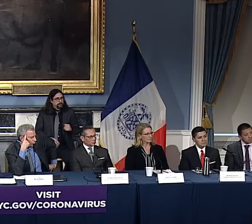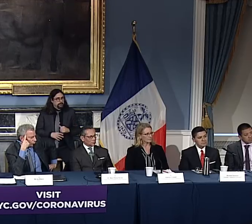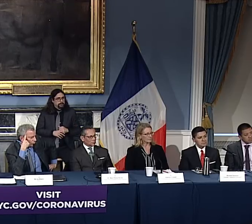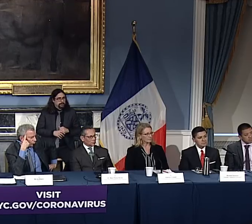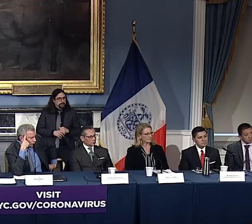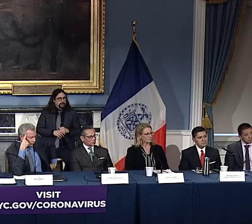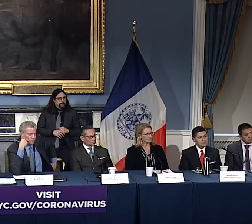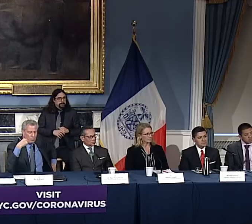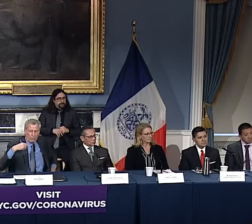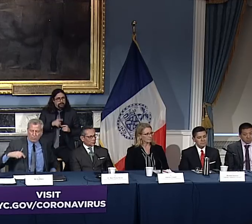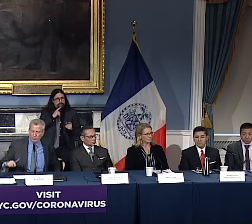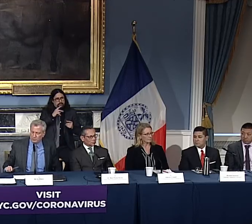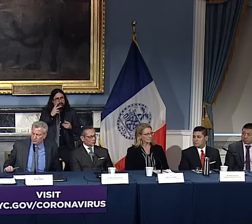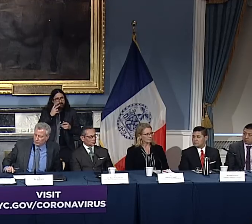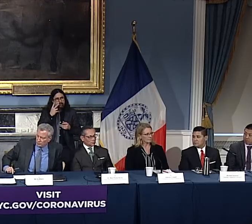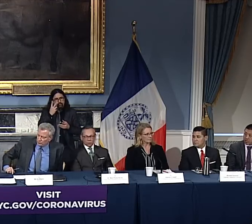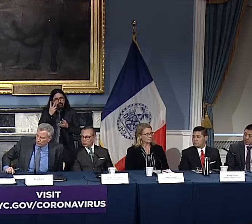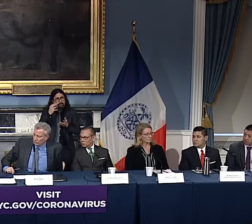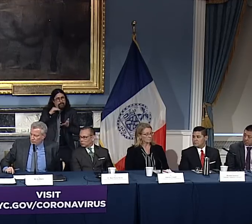now left?